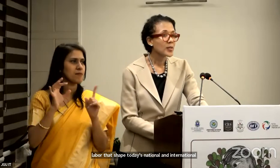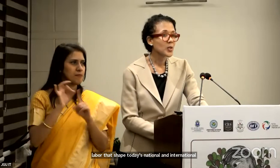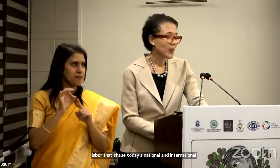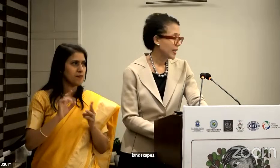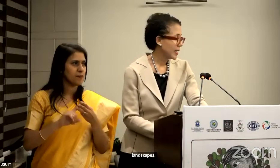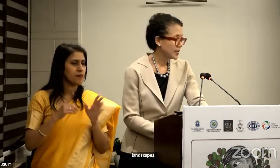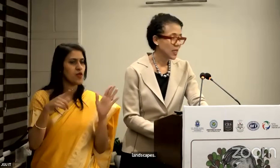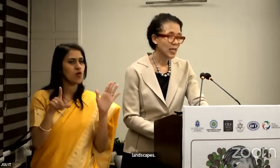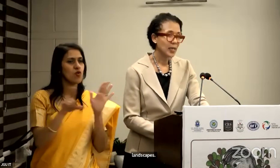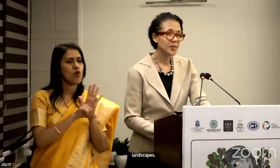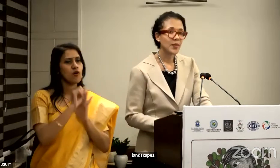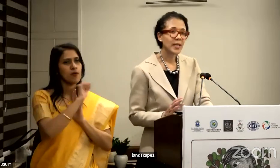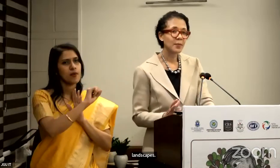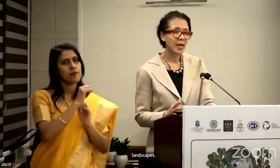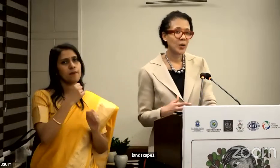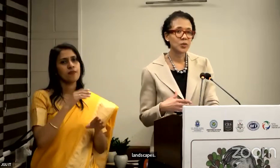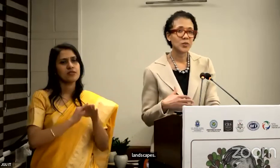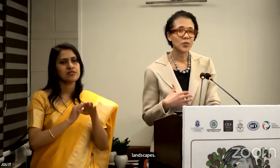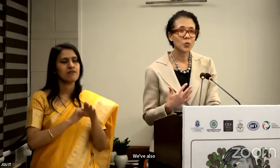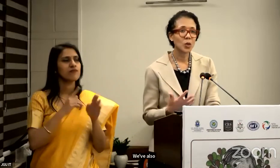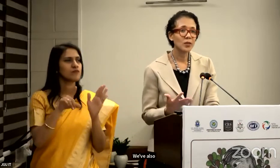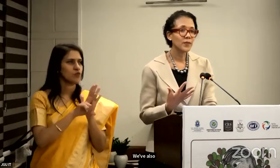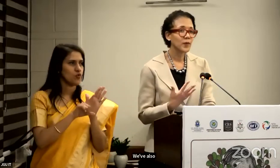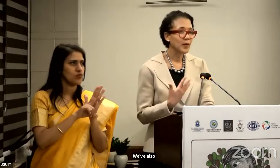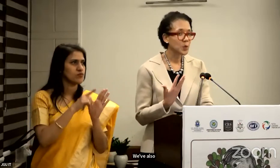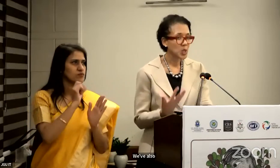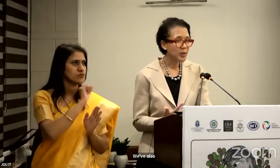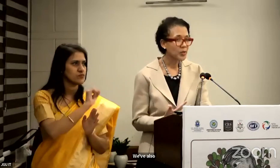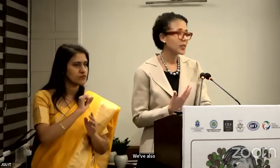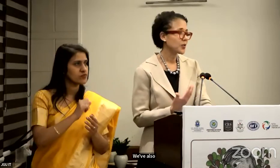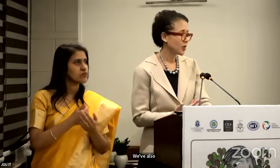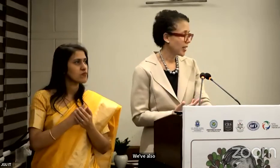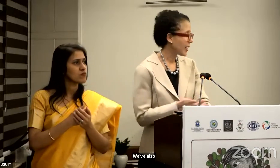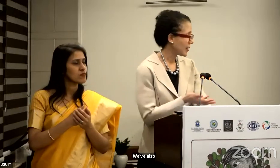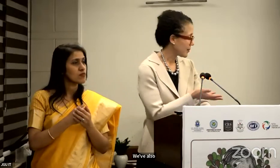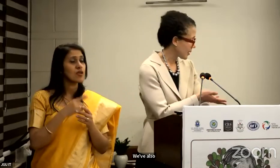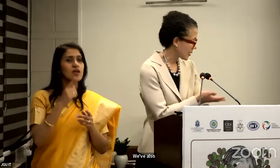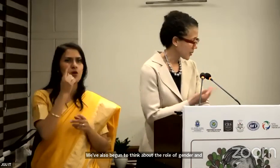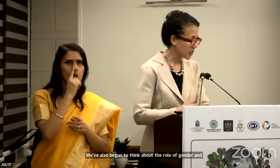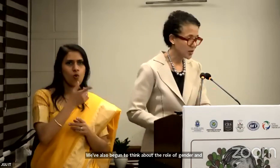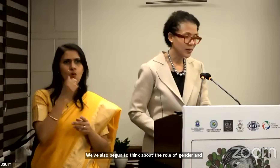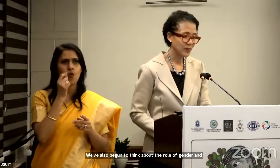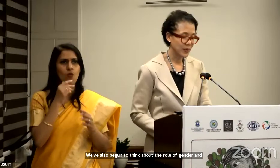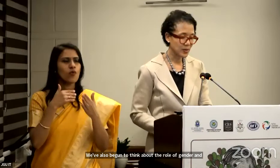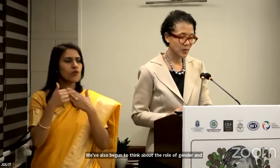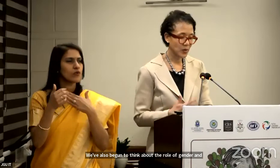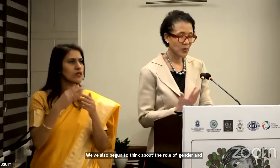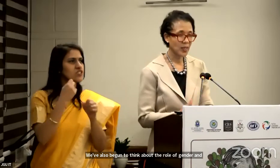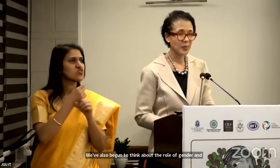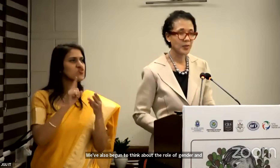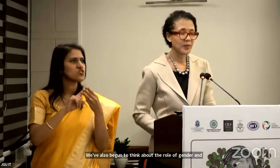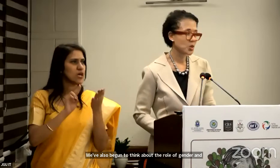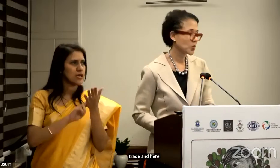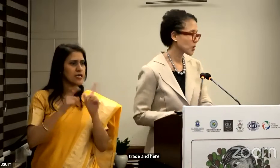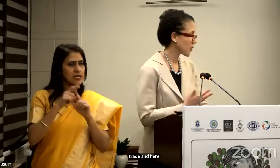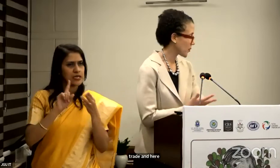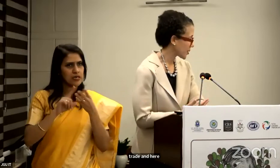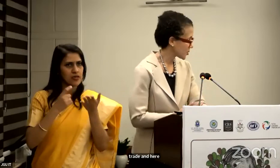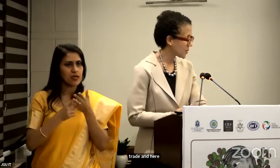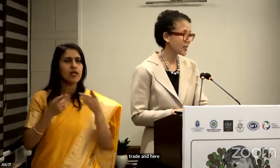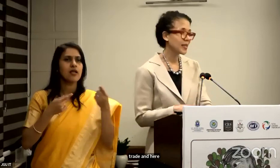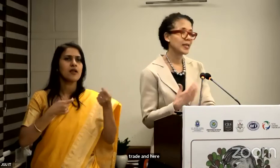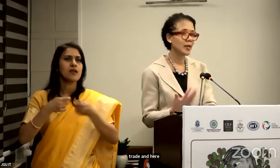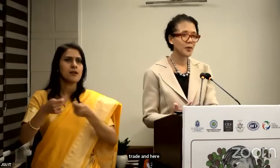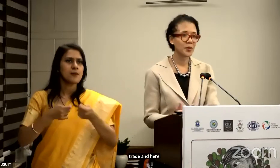We've also begun to think about the role of gender in trade. And here I've been so privileged to work with